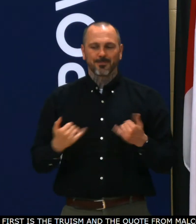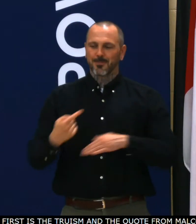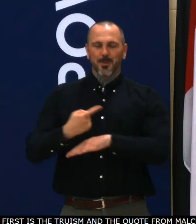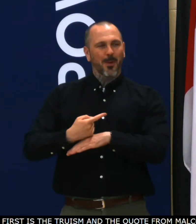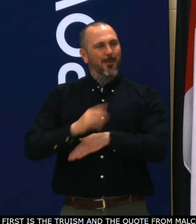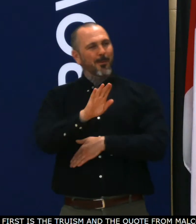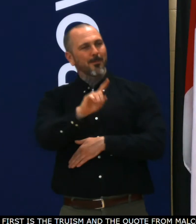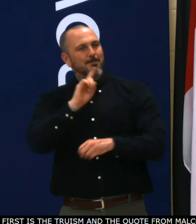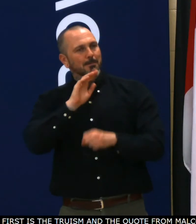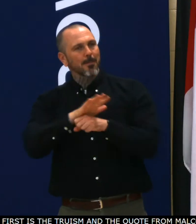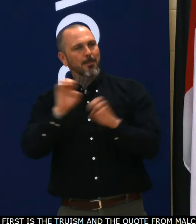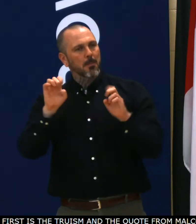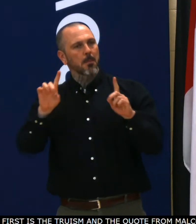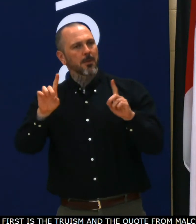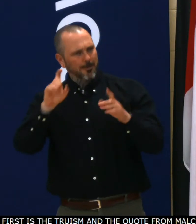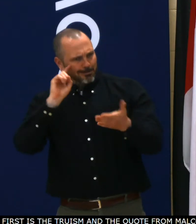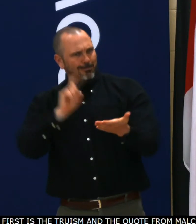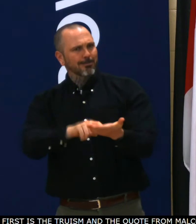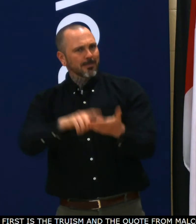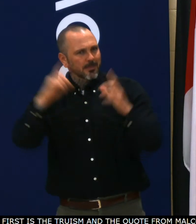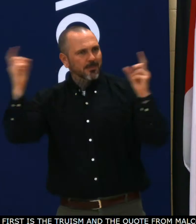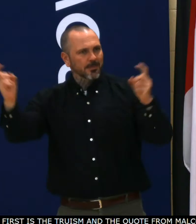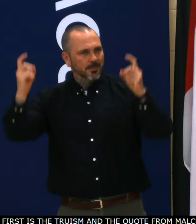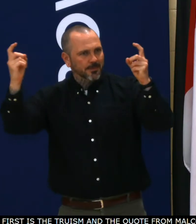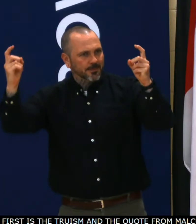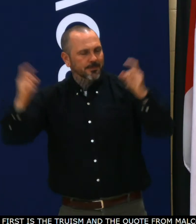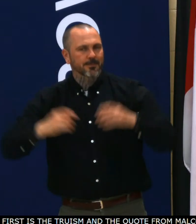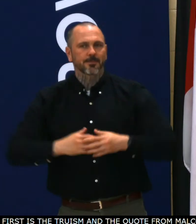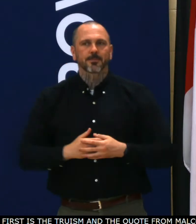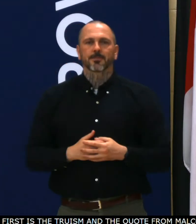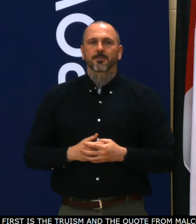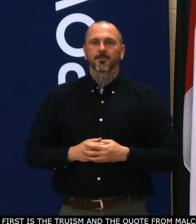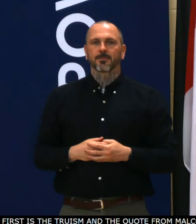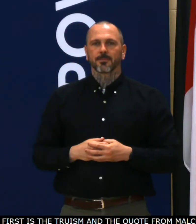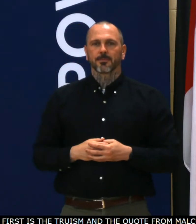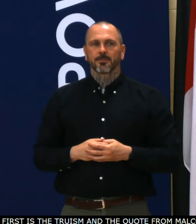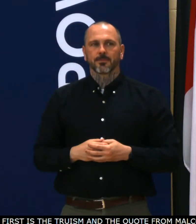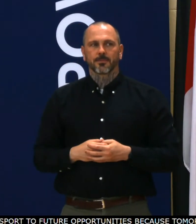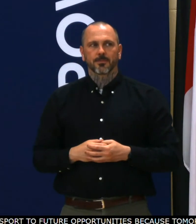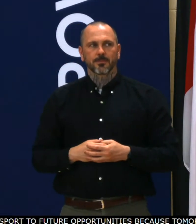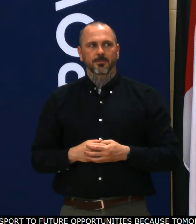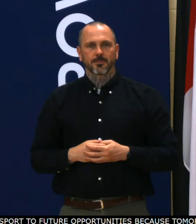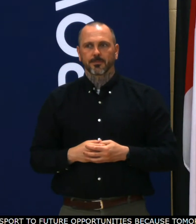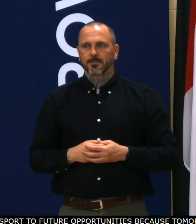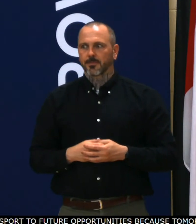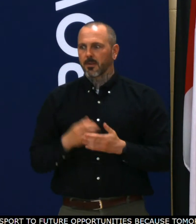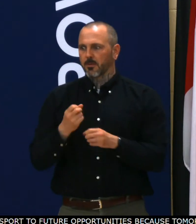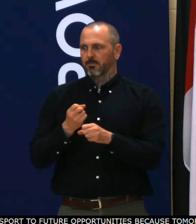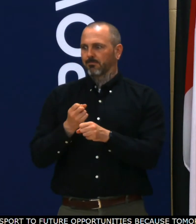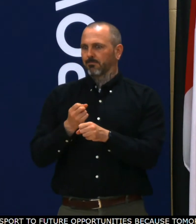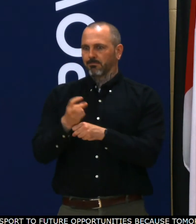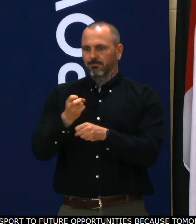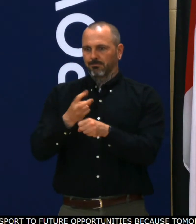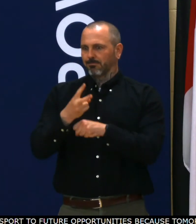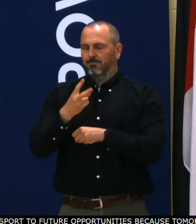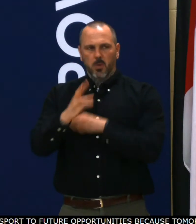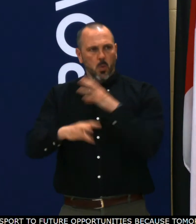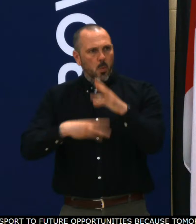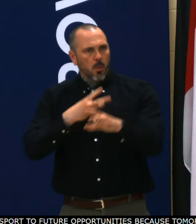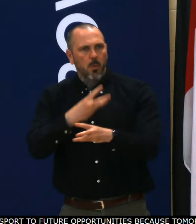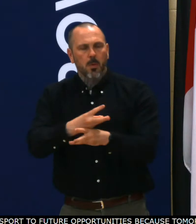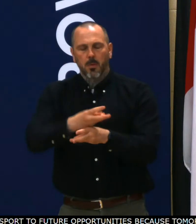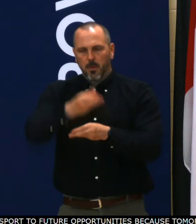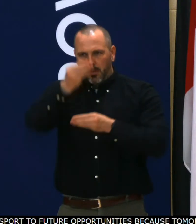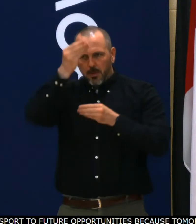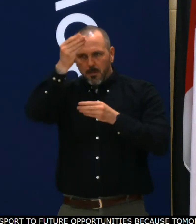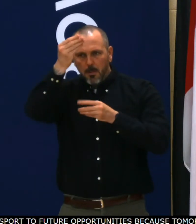to education. And with the amount of worldwide information doubling every 2 years, the need to be committed to lifelong